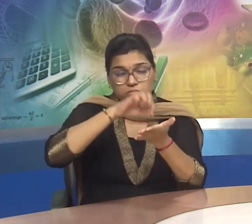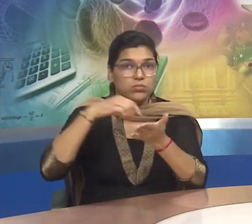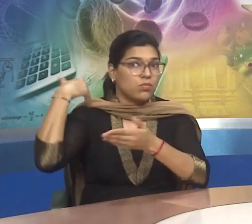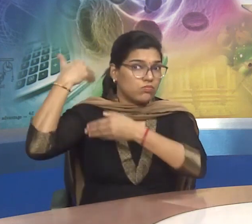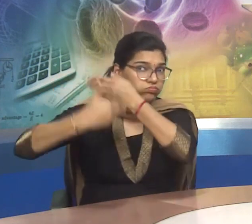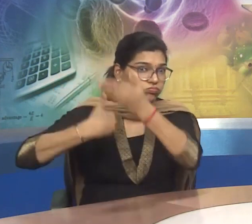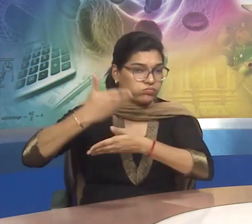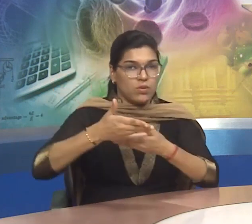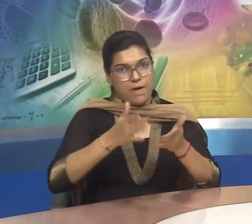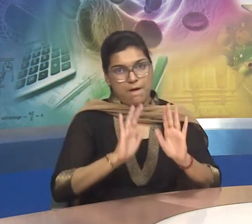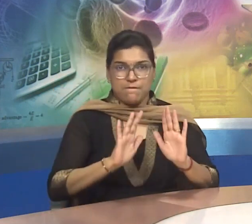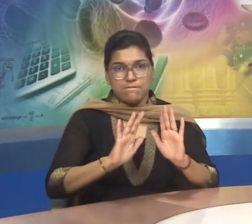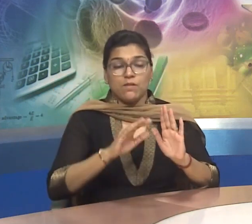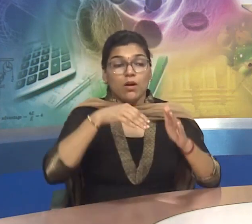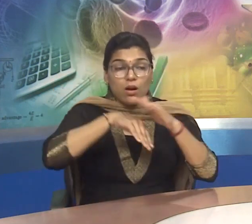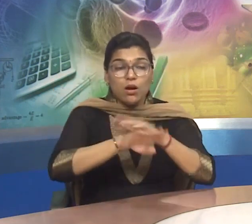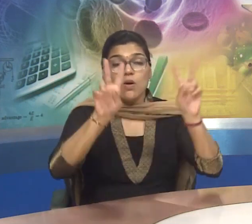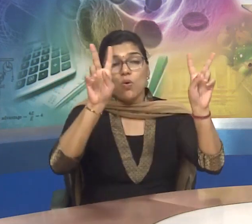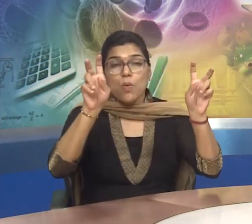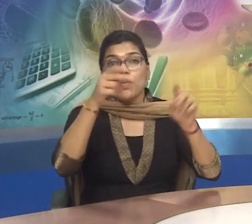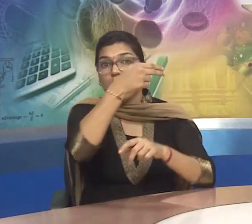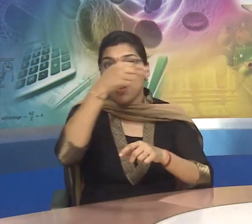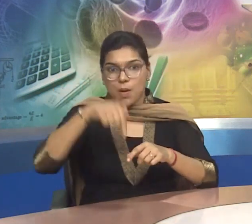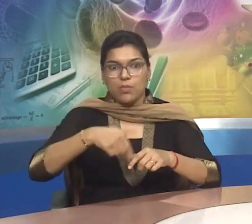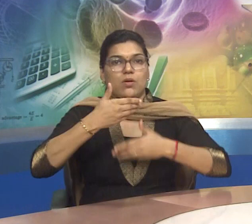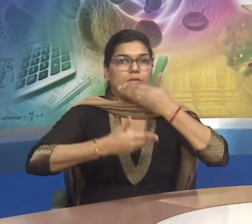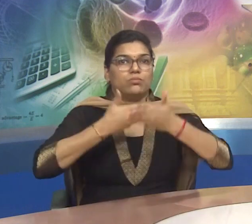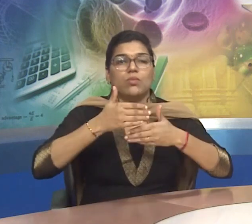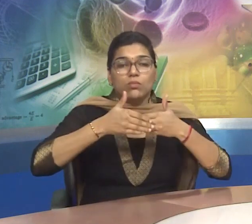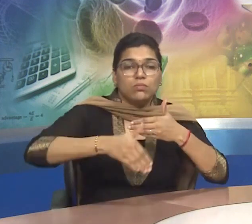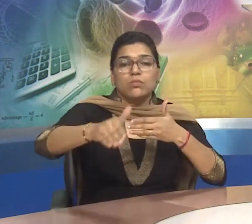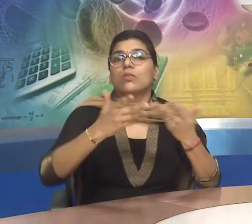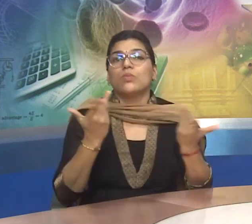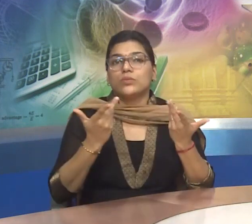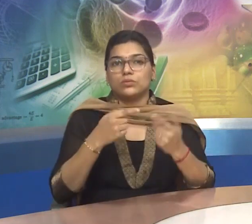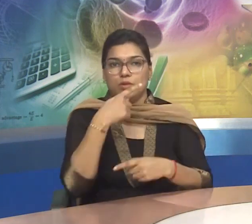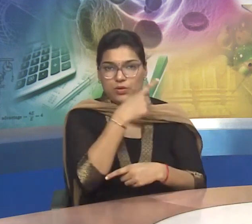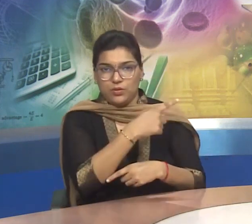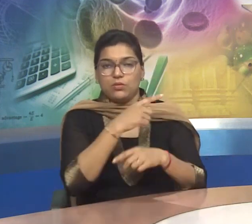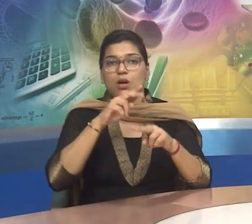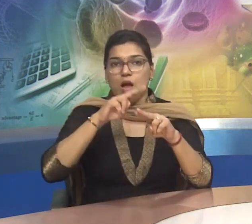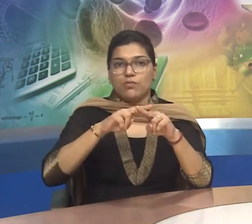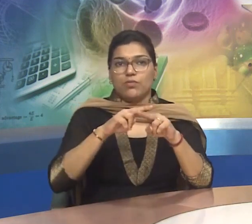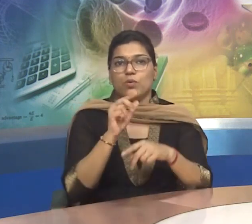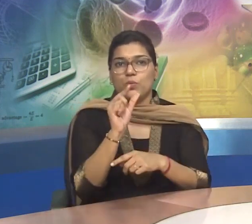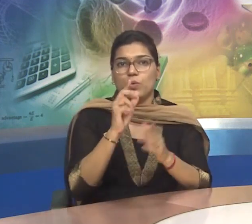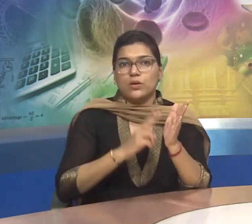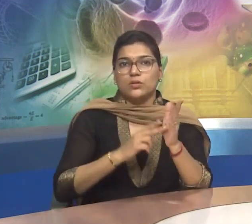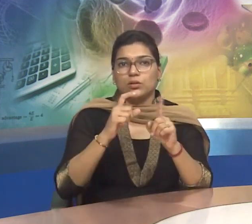some rights which are enshrined in it, and all these rights